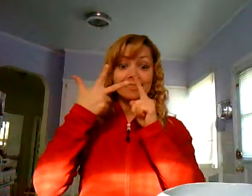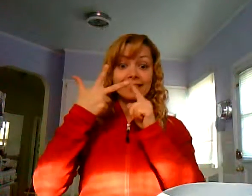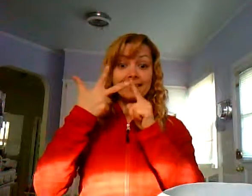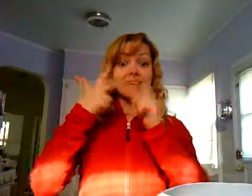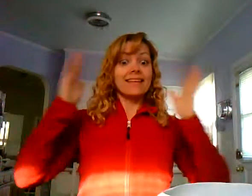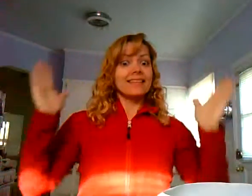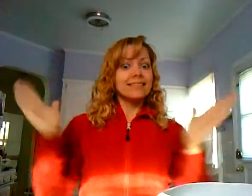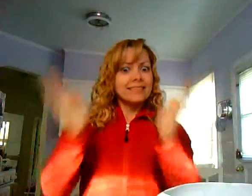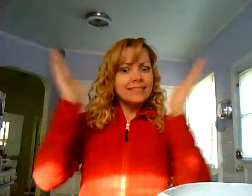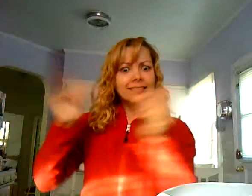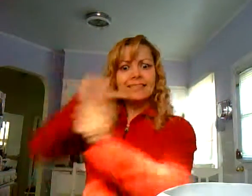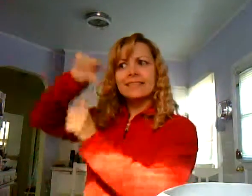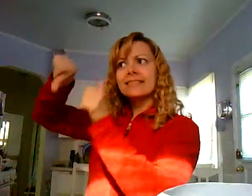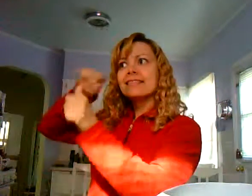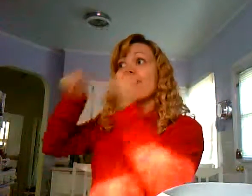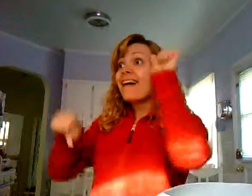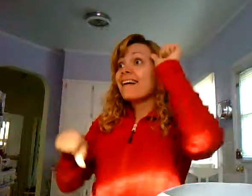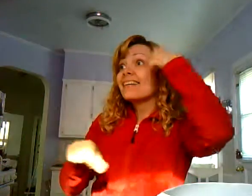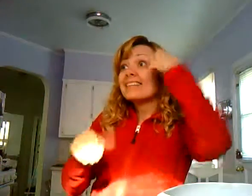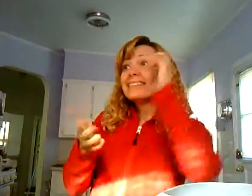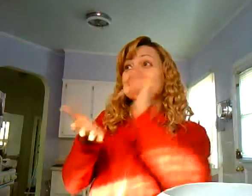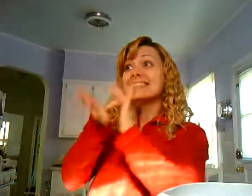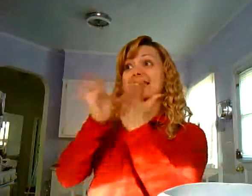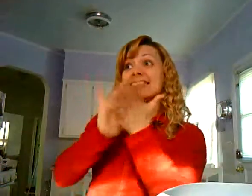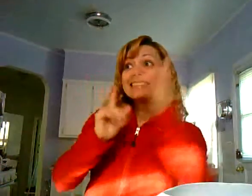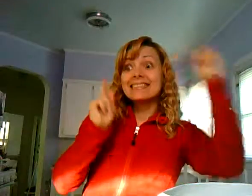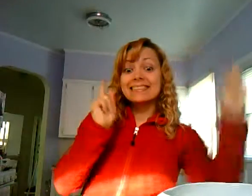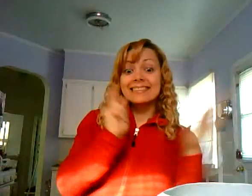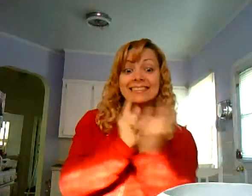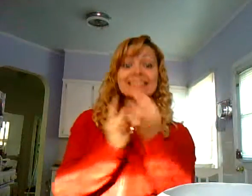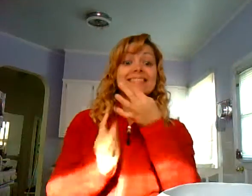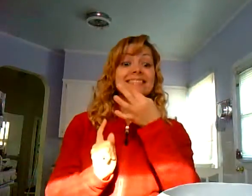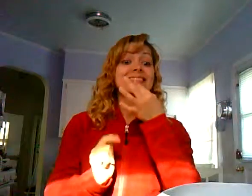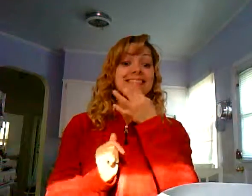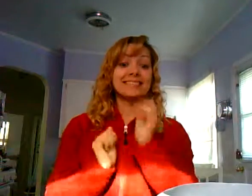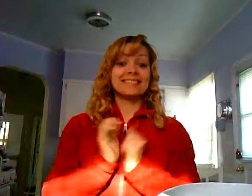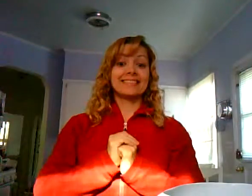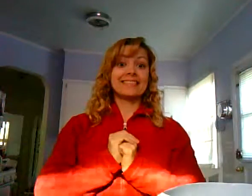back and number 3 encourage one another remember Jesus is coming soon.